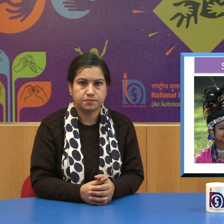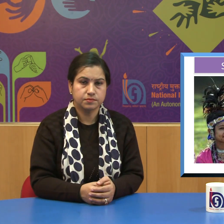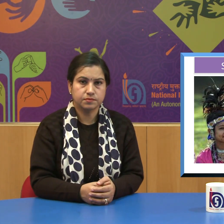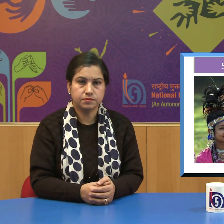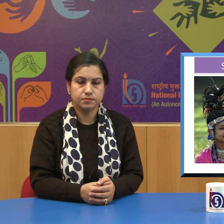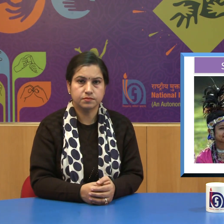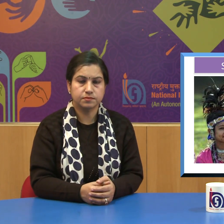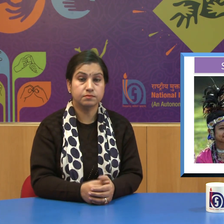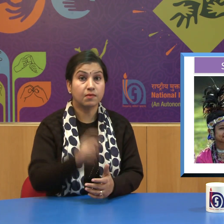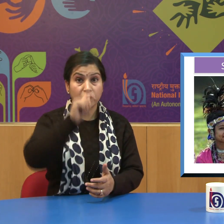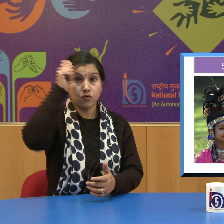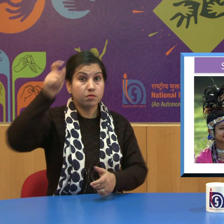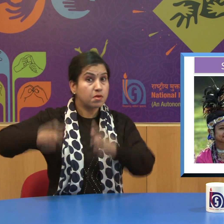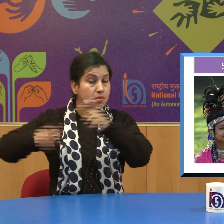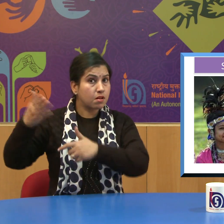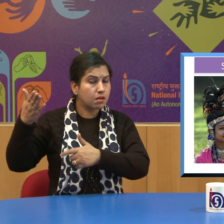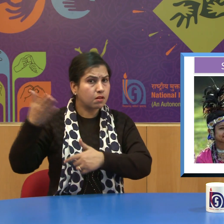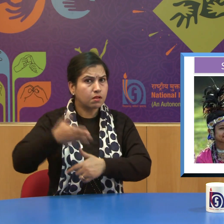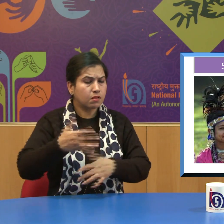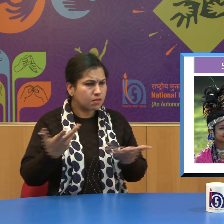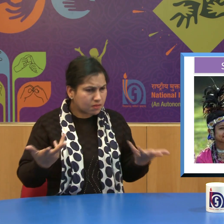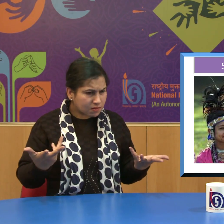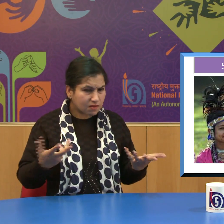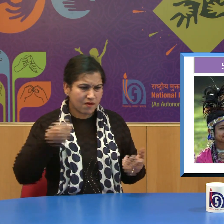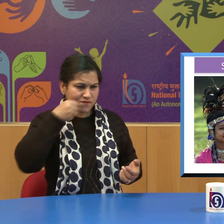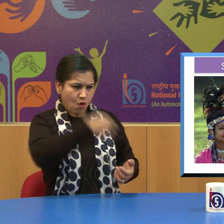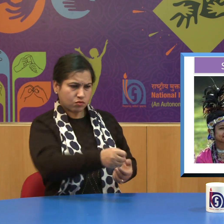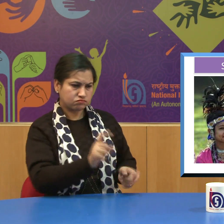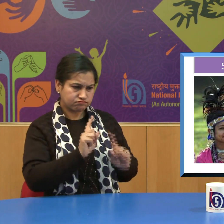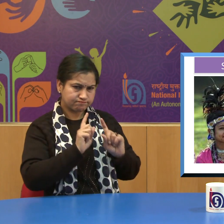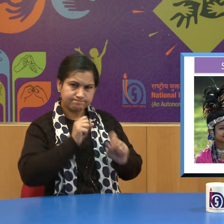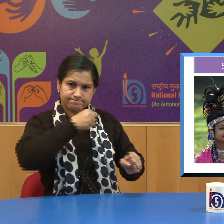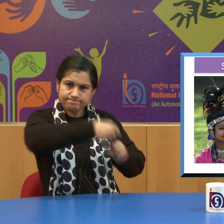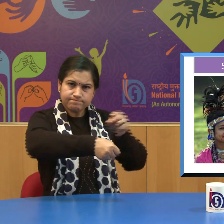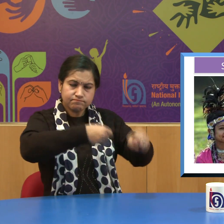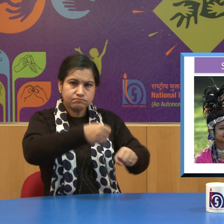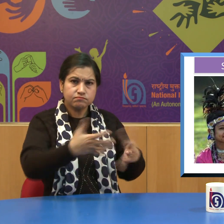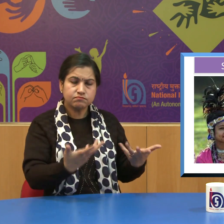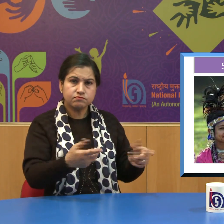The British crushed it by using force against the Santals.